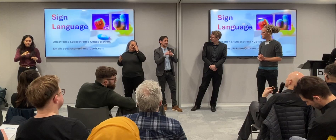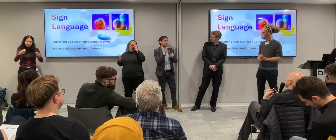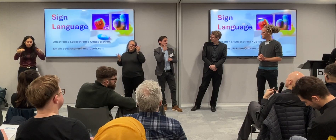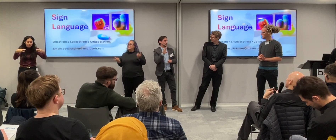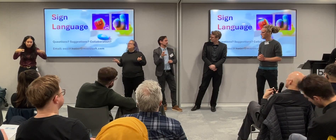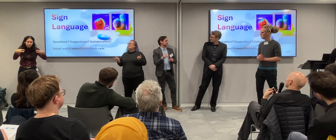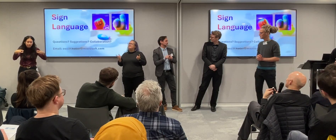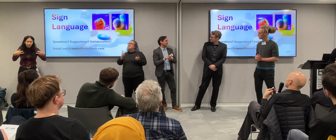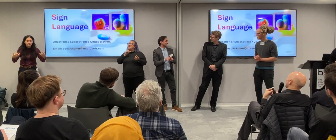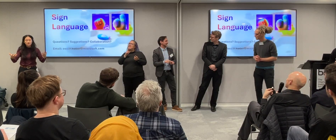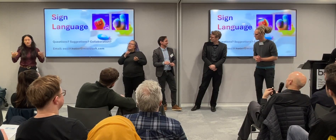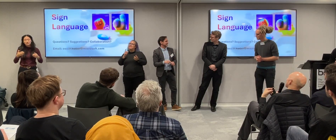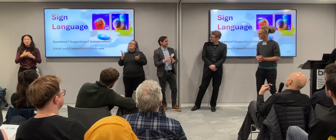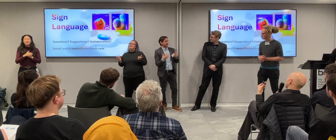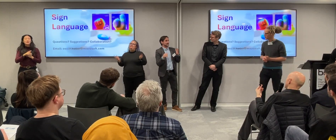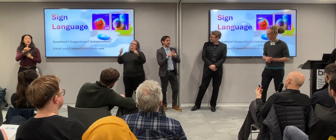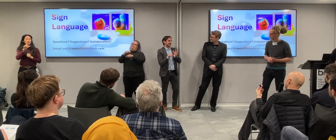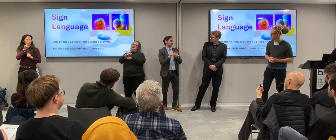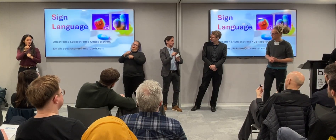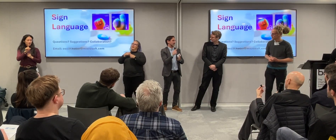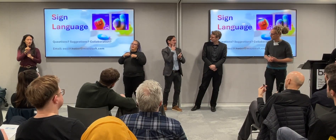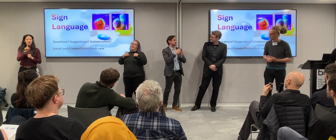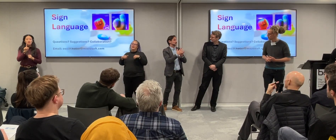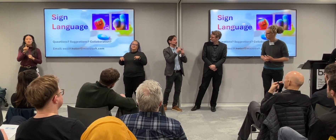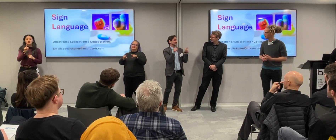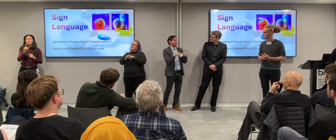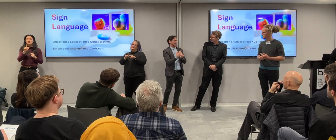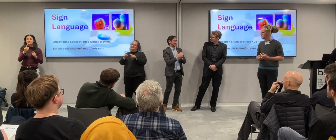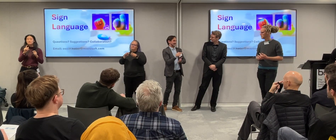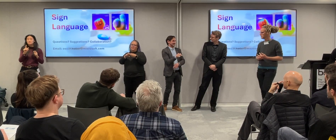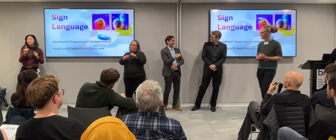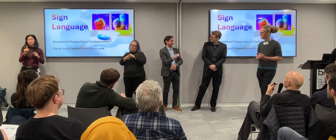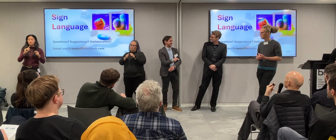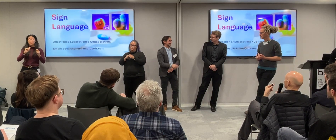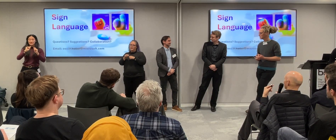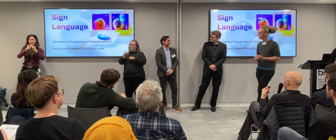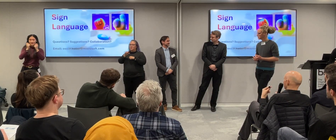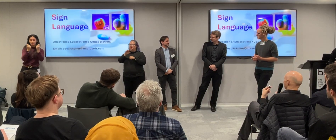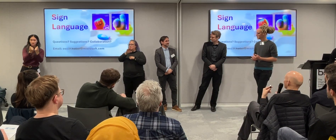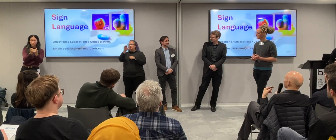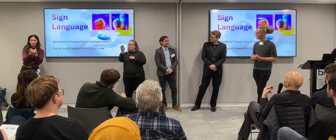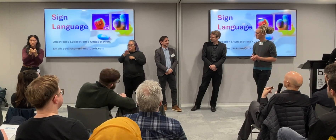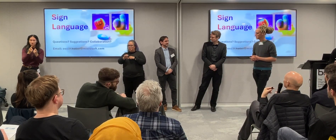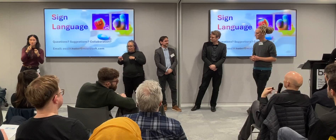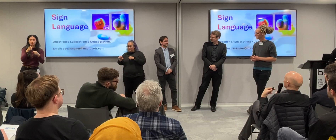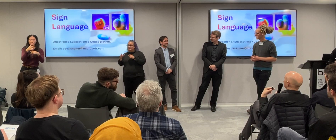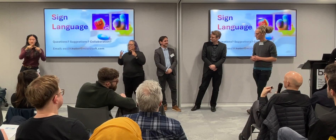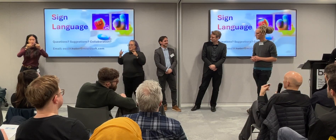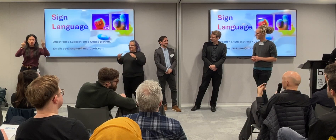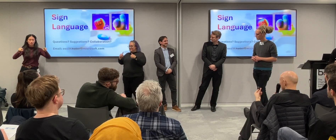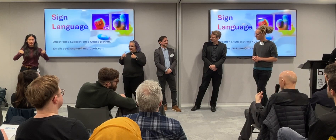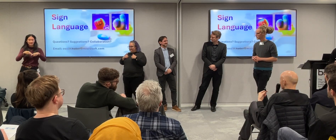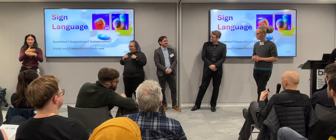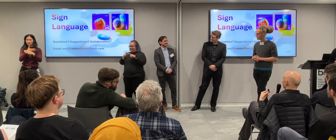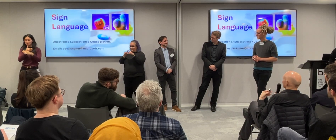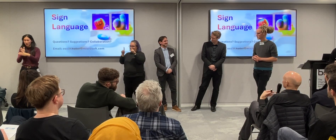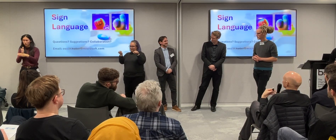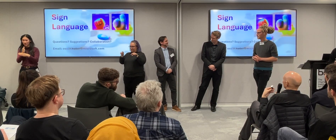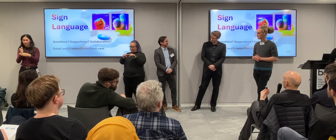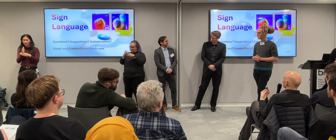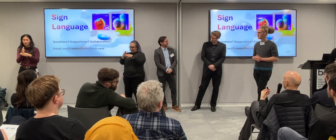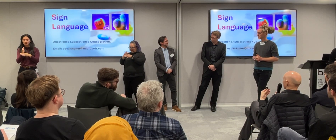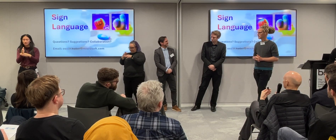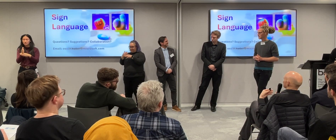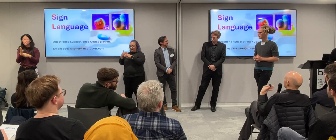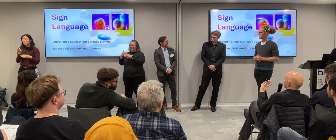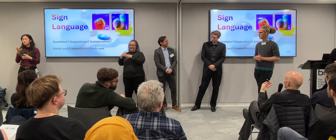around, that I have the same issue with Zoom as well, which is that when you've got screen sharing and you've got the interpreter signing, they